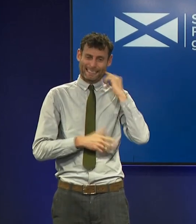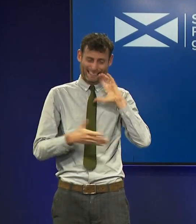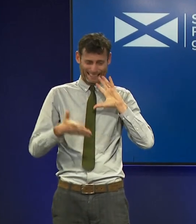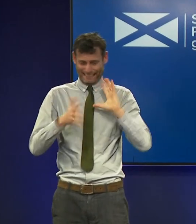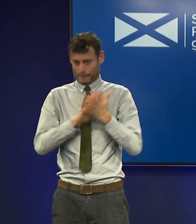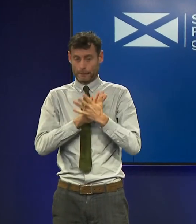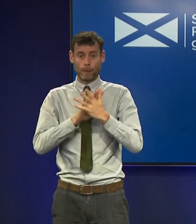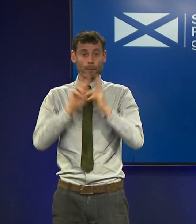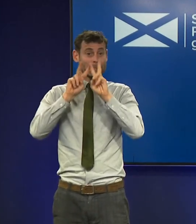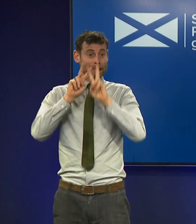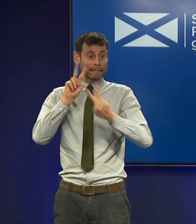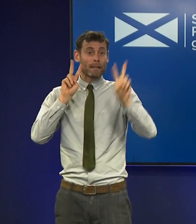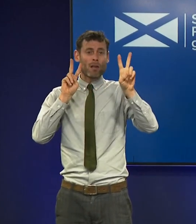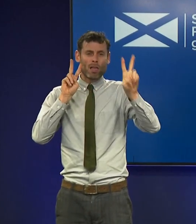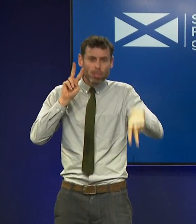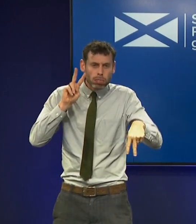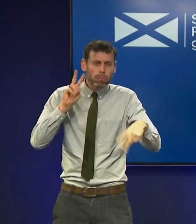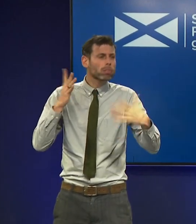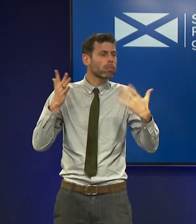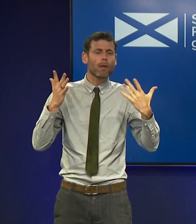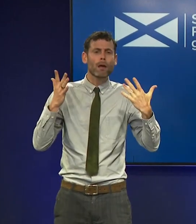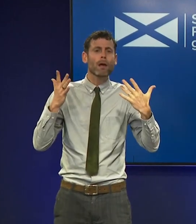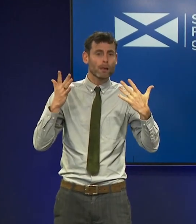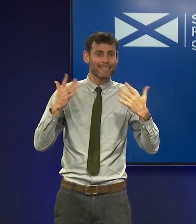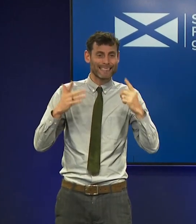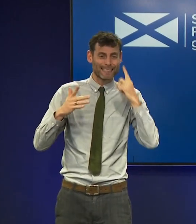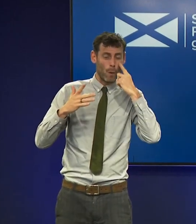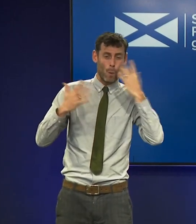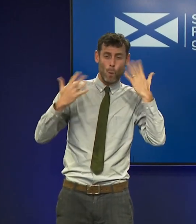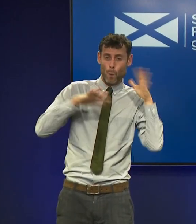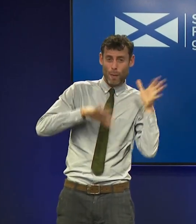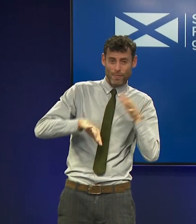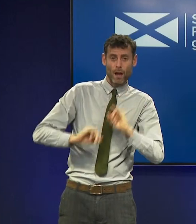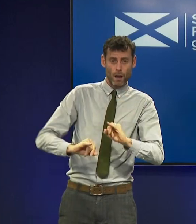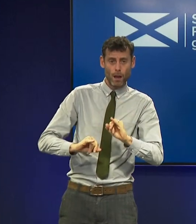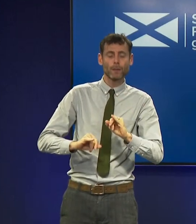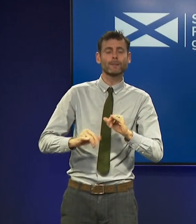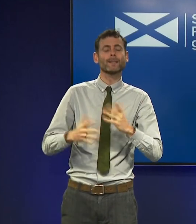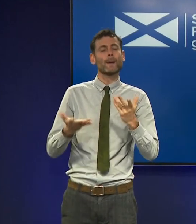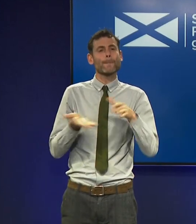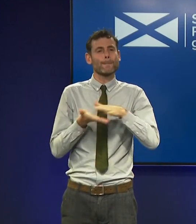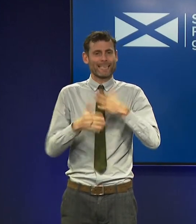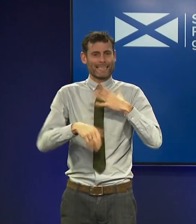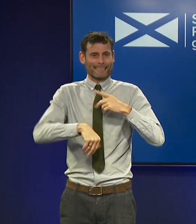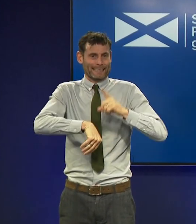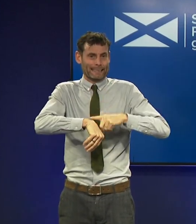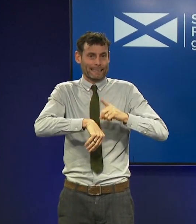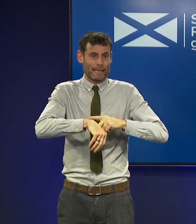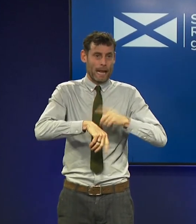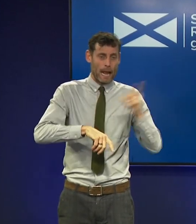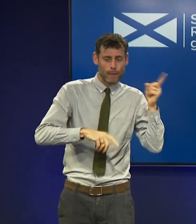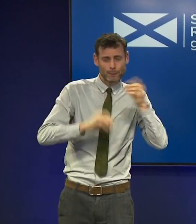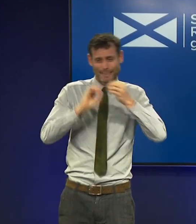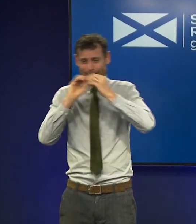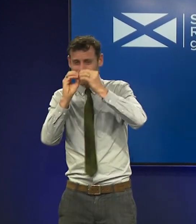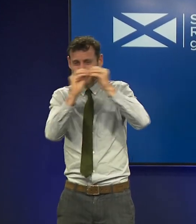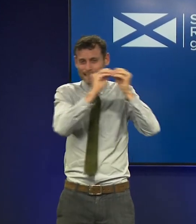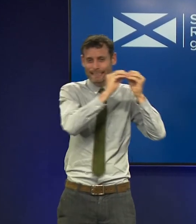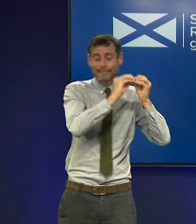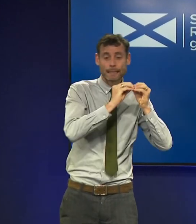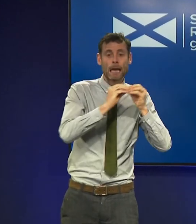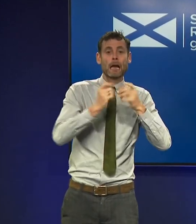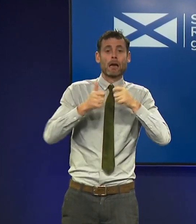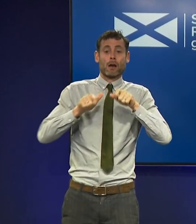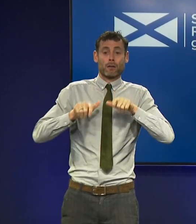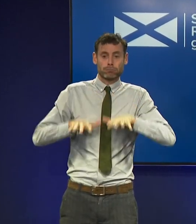and weather disruption in recent days has been significant, and therefore it is taking power companies longer than anybody would want